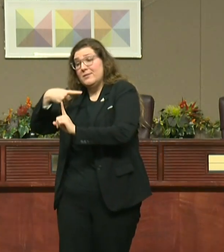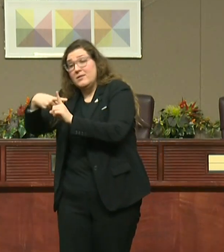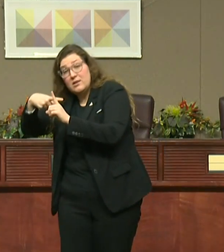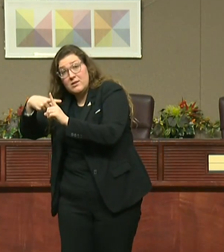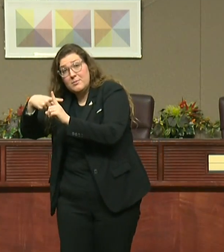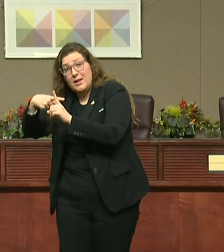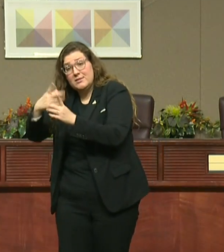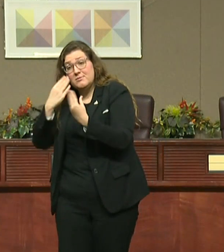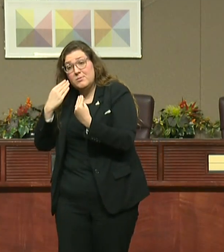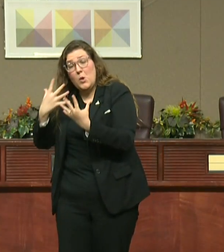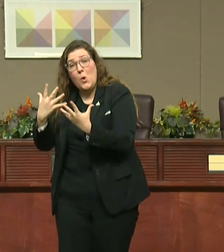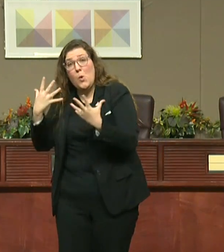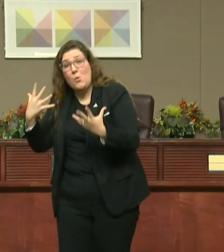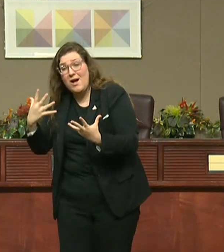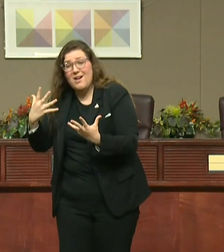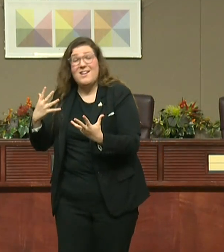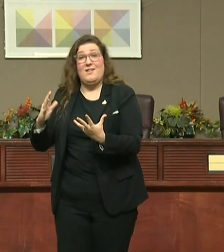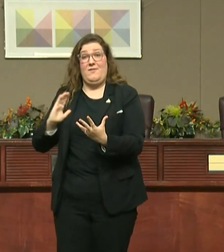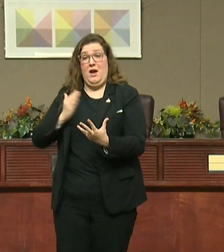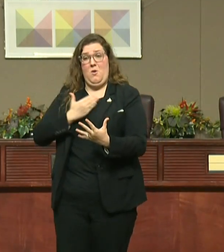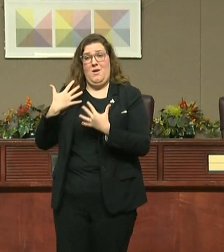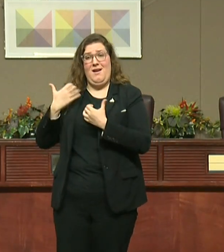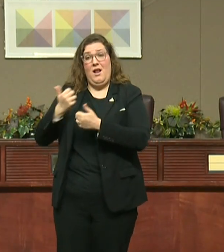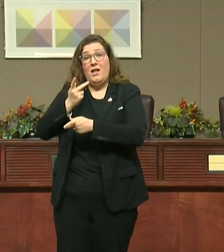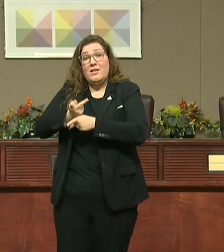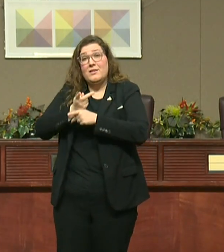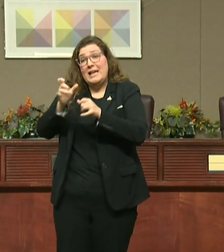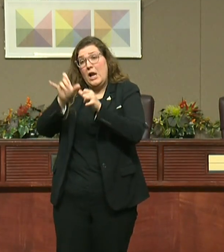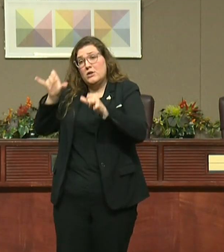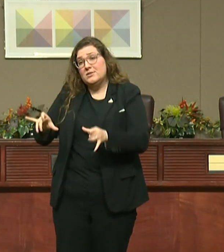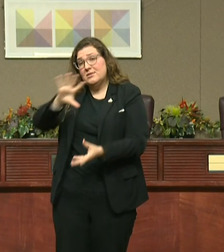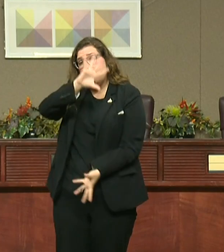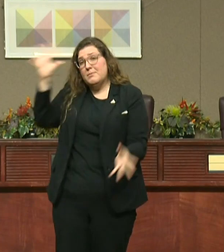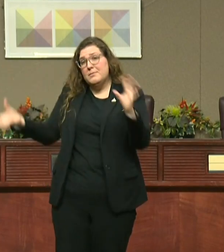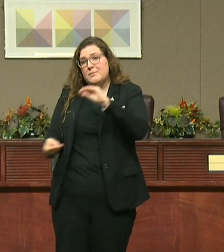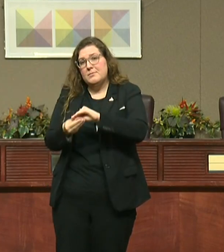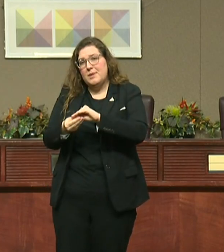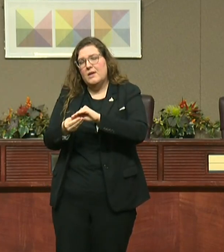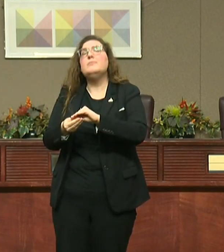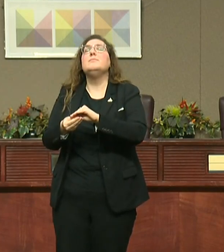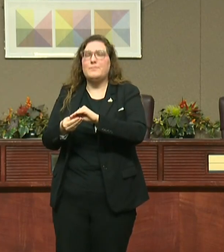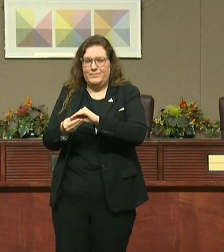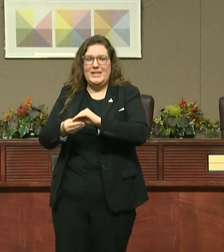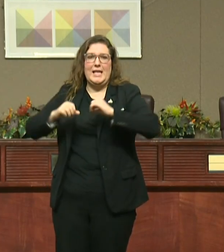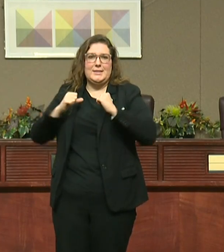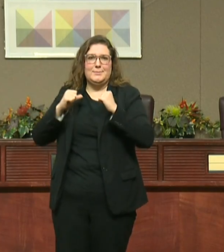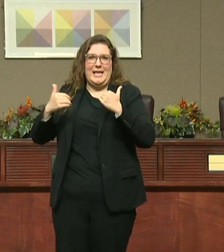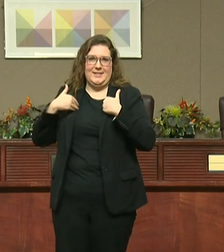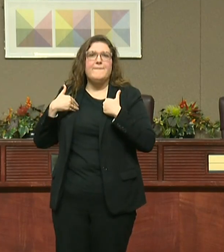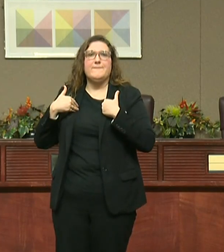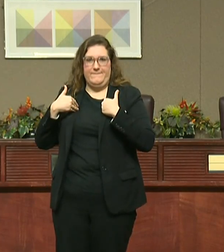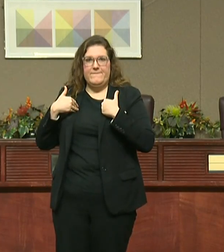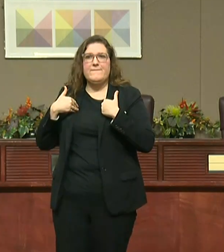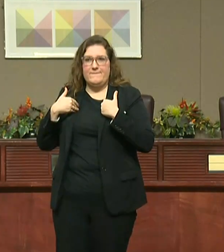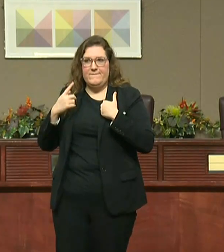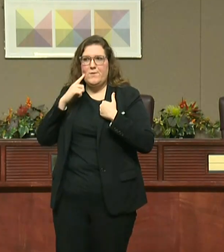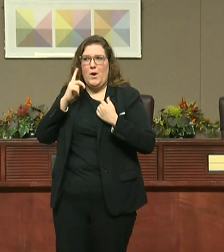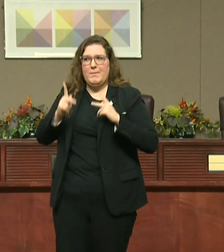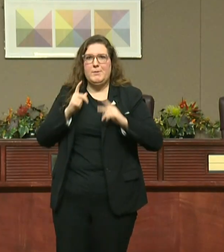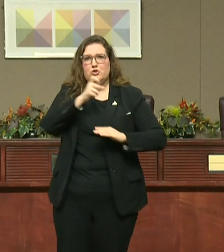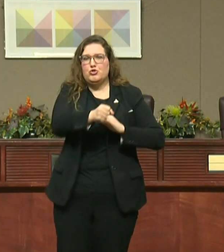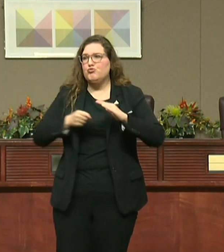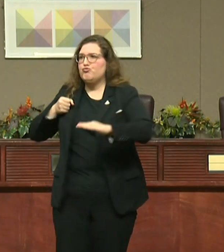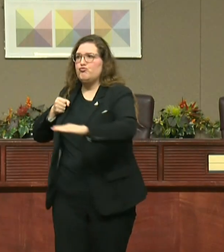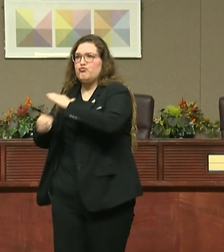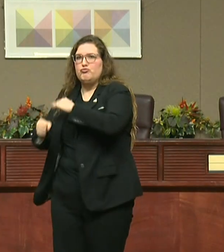total healthcare system, we have capacity. But he's seeing